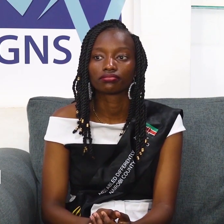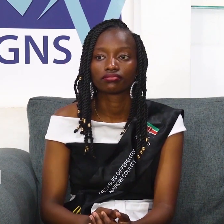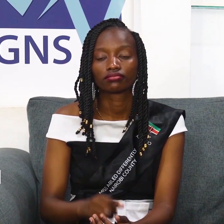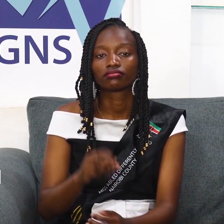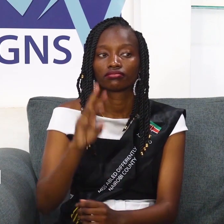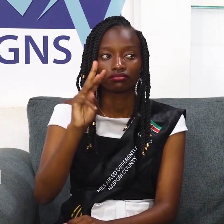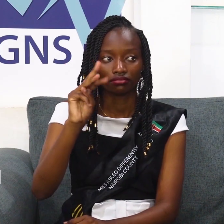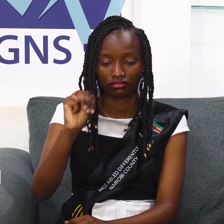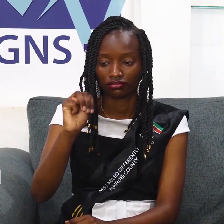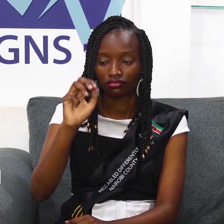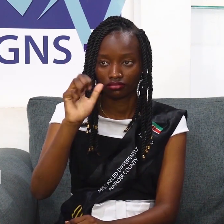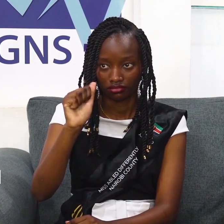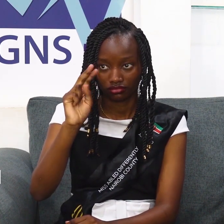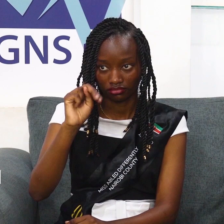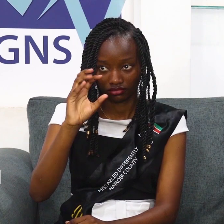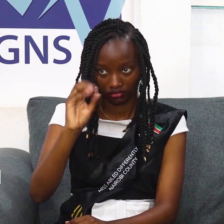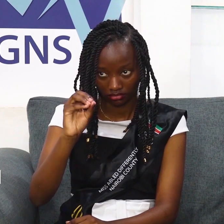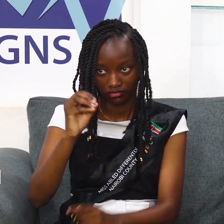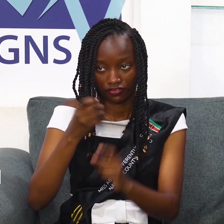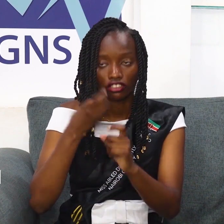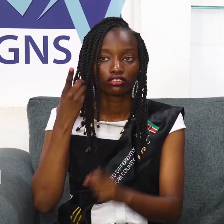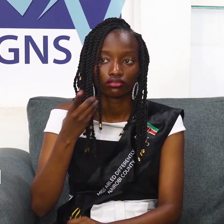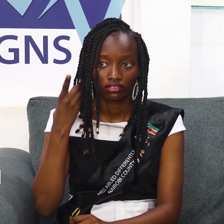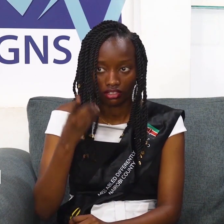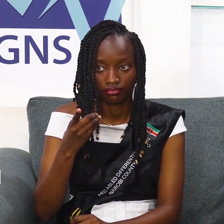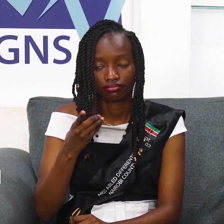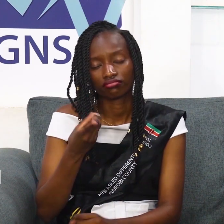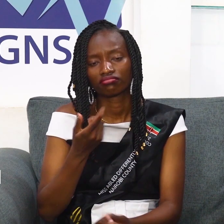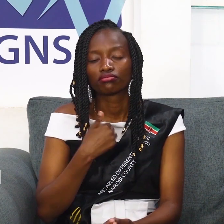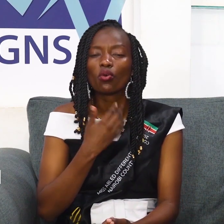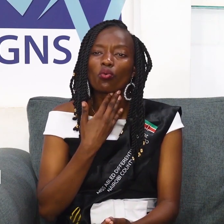Yes, Maono is an organization in Dandora.